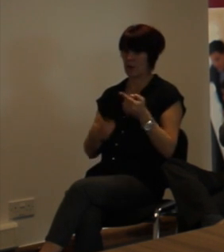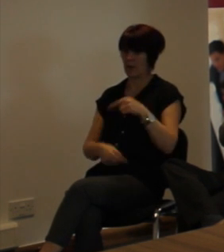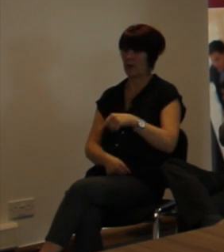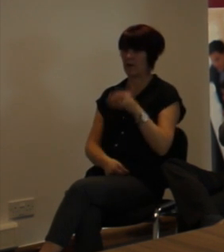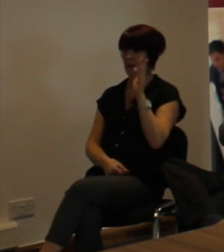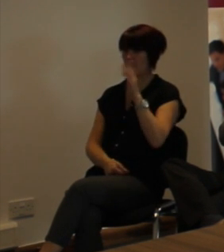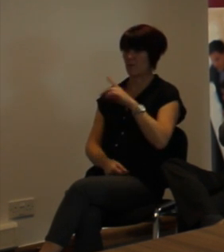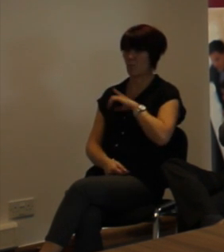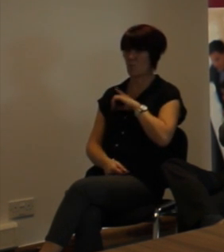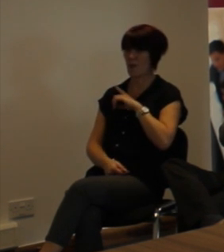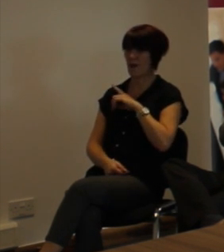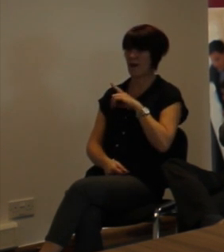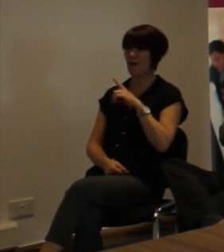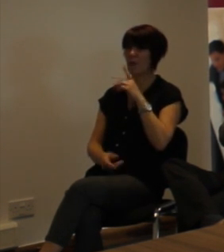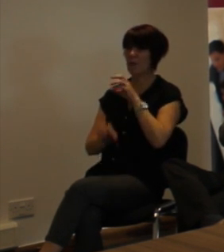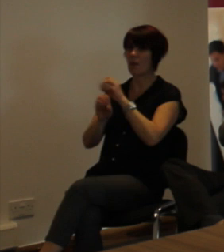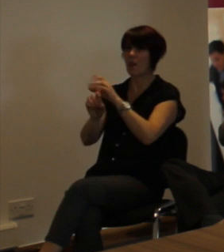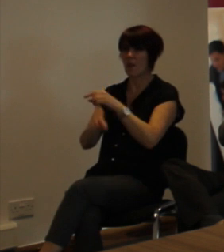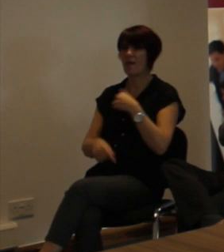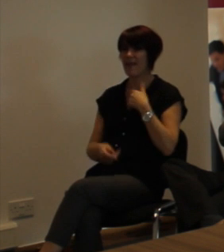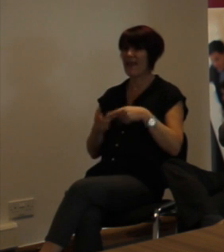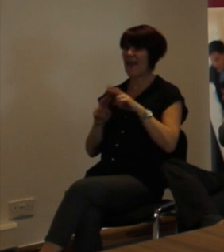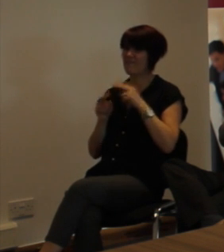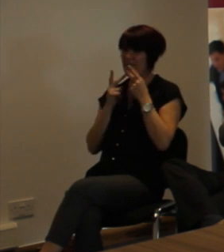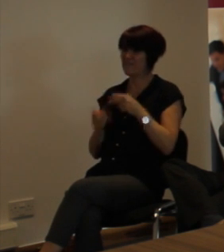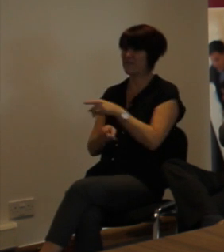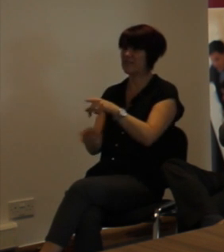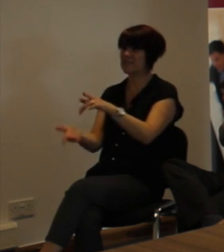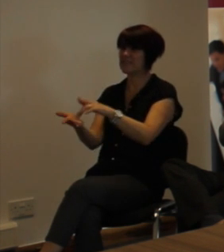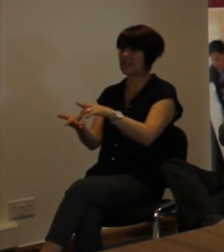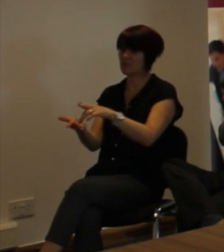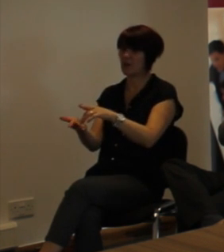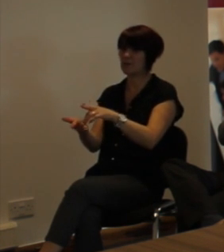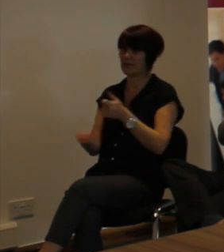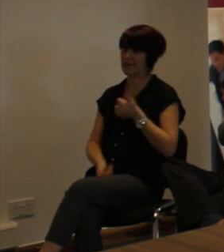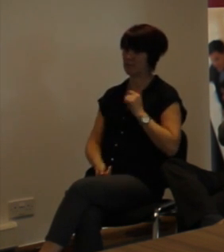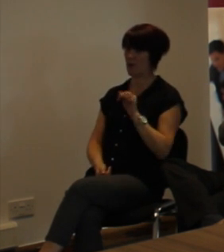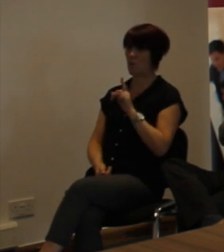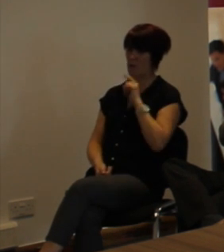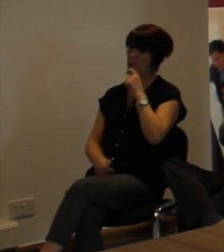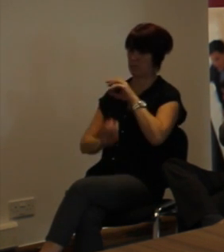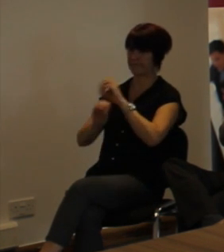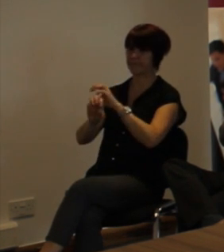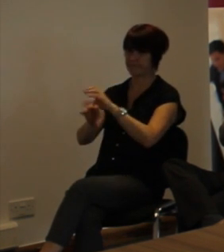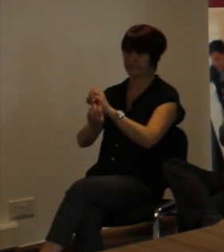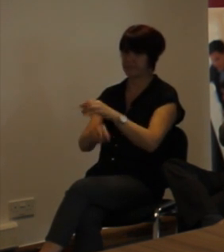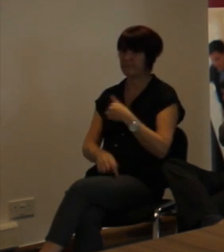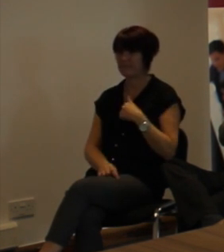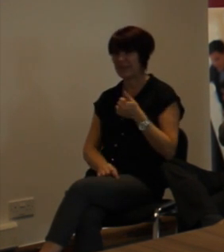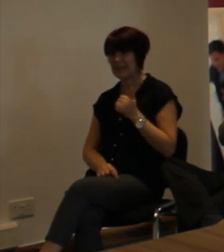be what I would expect to see from a centre. If I'm coming to visit you for an external verification visit, I will be expecting to